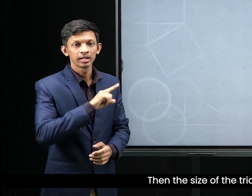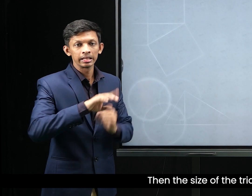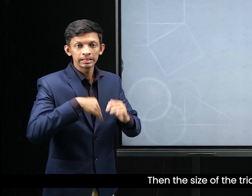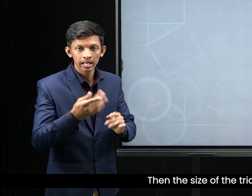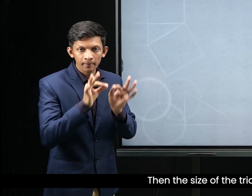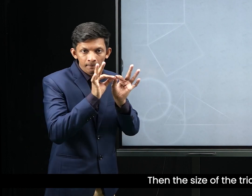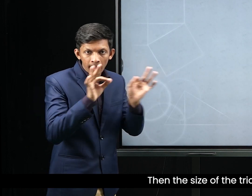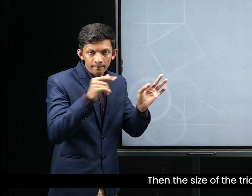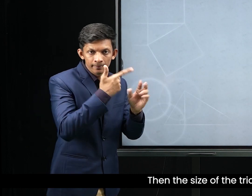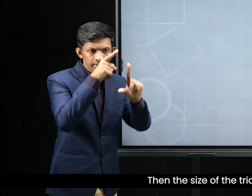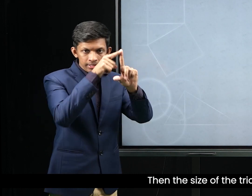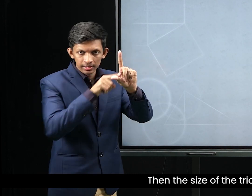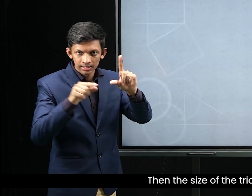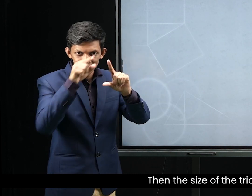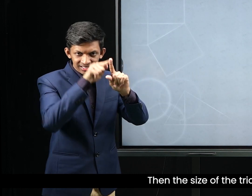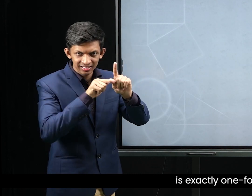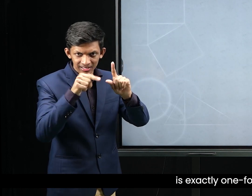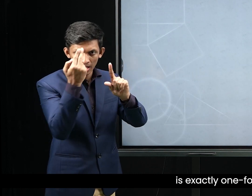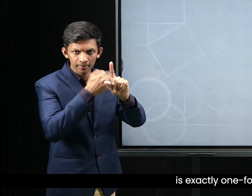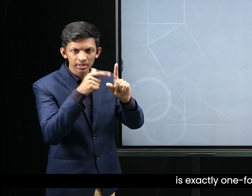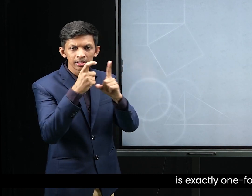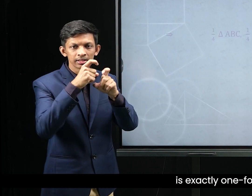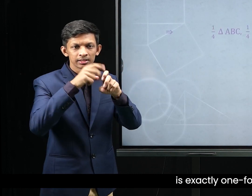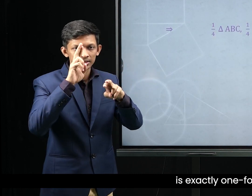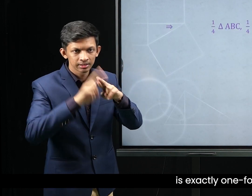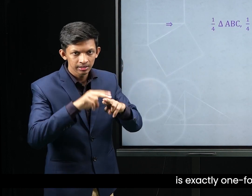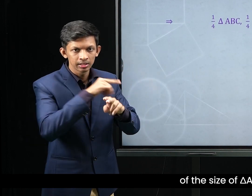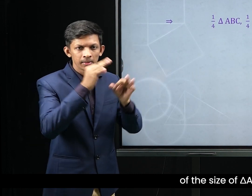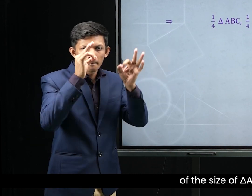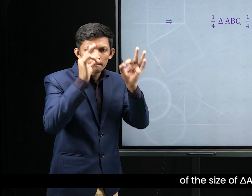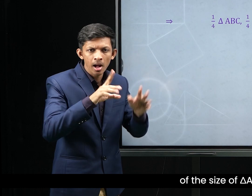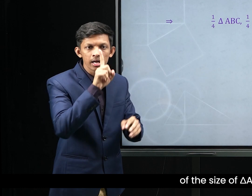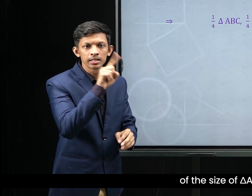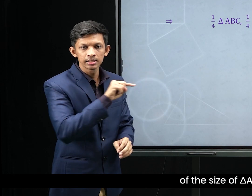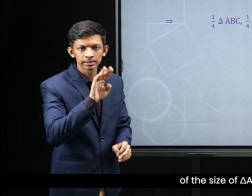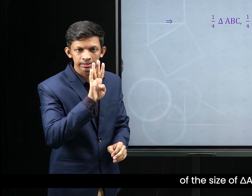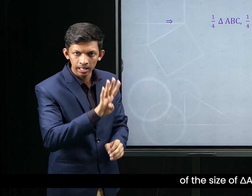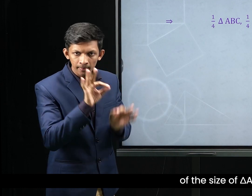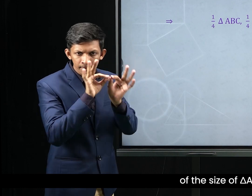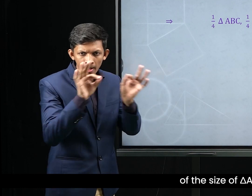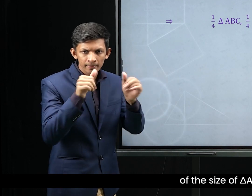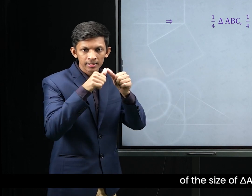Then the size of the triangle DEF is exactly the 1/4 of the size of triangle ABC.